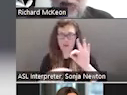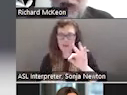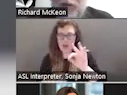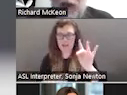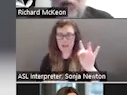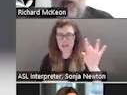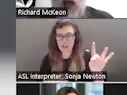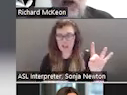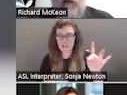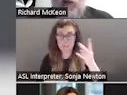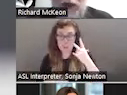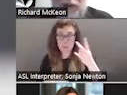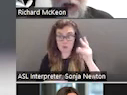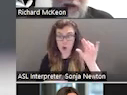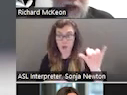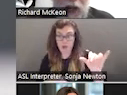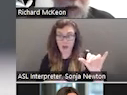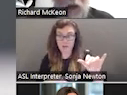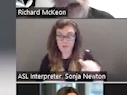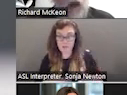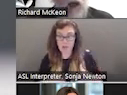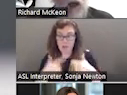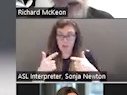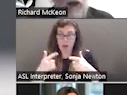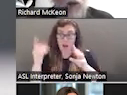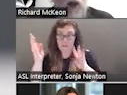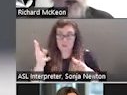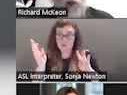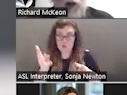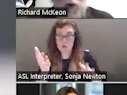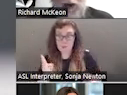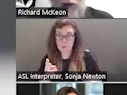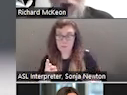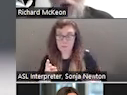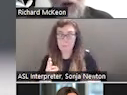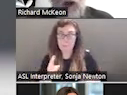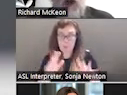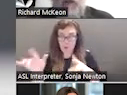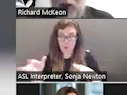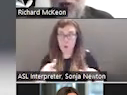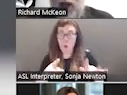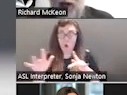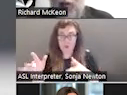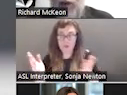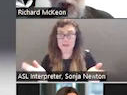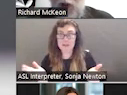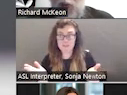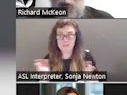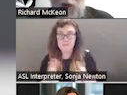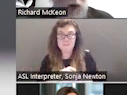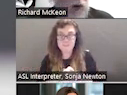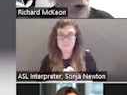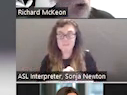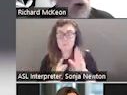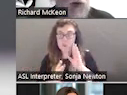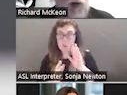have seen it was live streamed, and it's now, and it was recorded. So my understanding it would be available